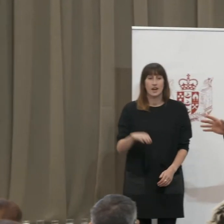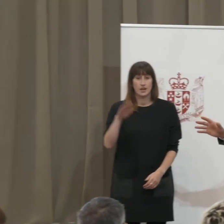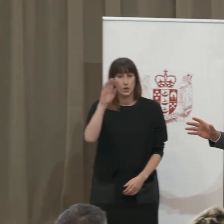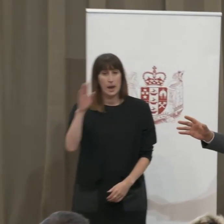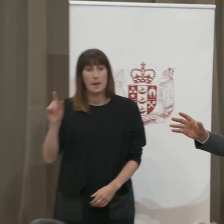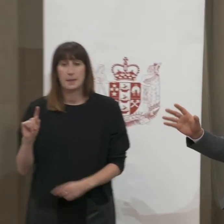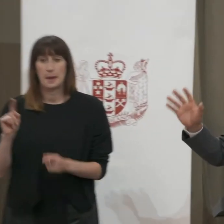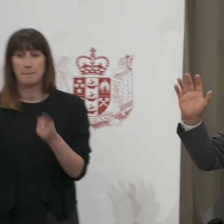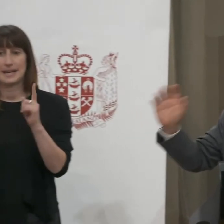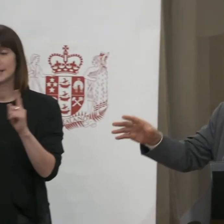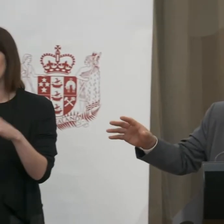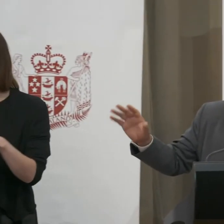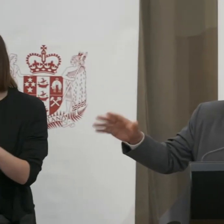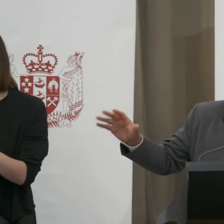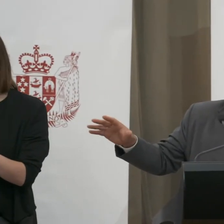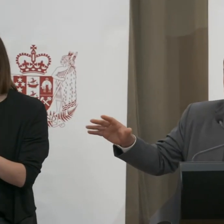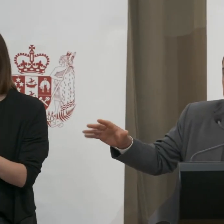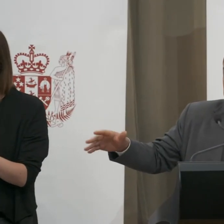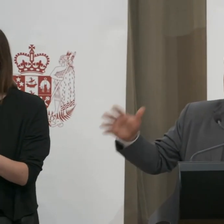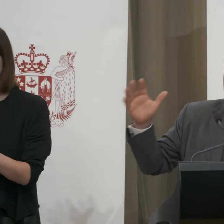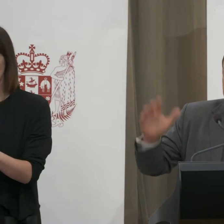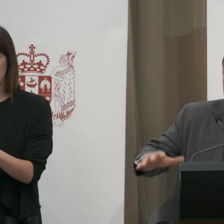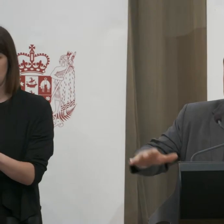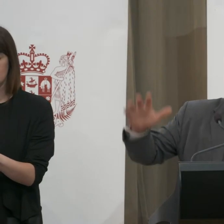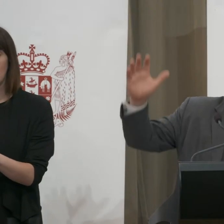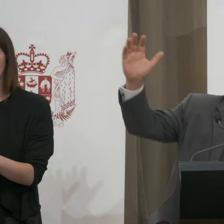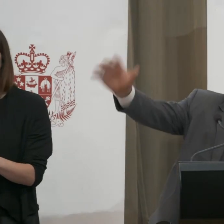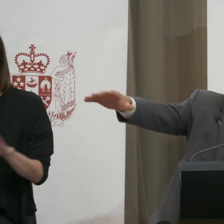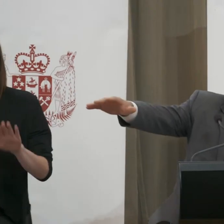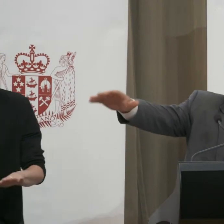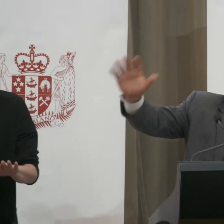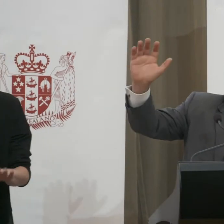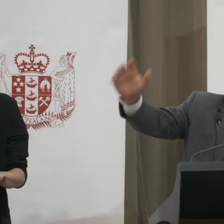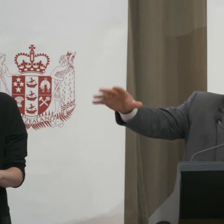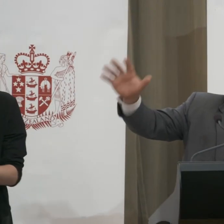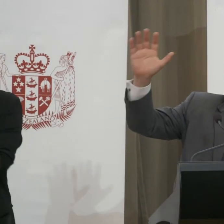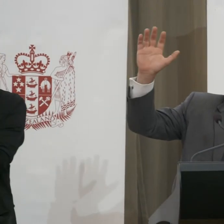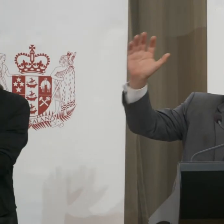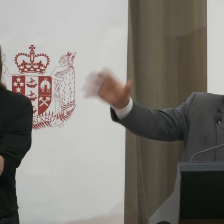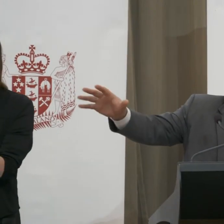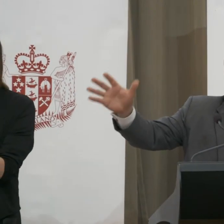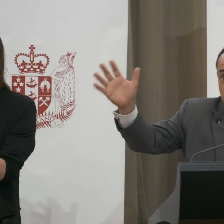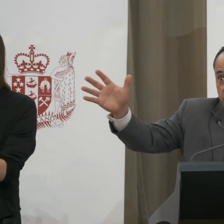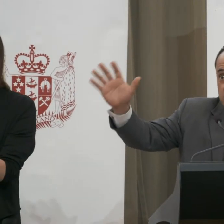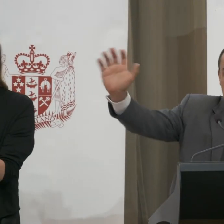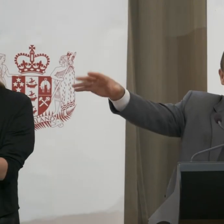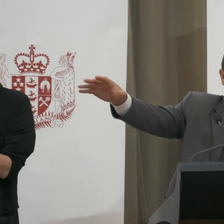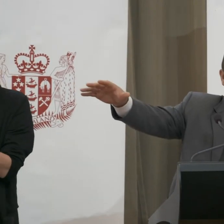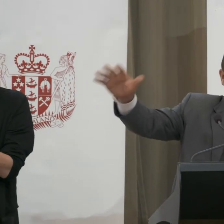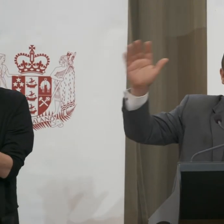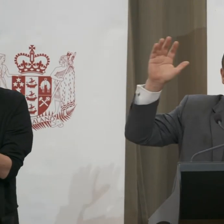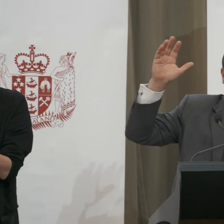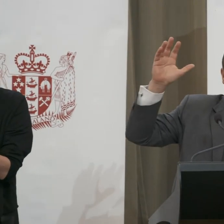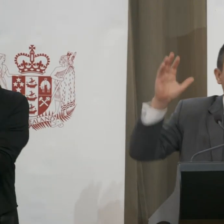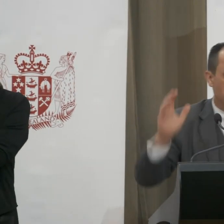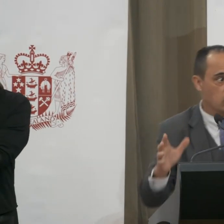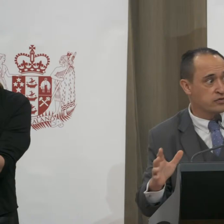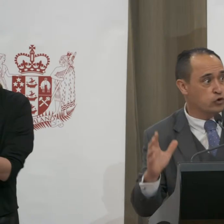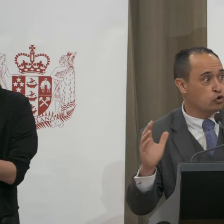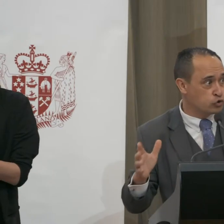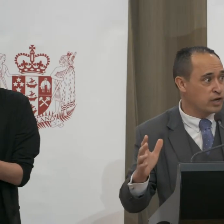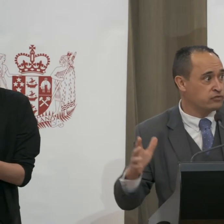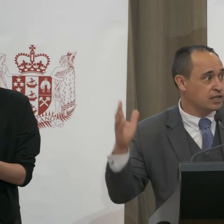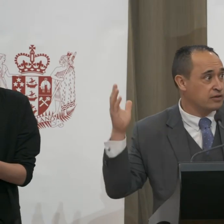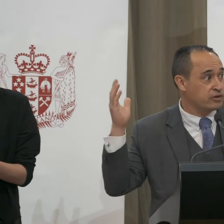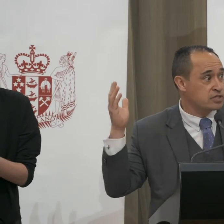The Minister's going to take leave for about 5 minutes or so, but please stay coffee, tea and breakfast here. For those